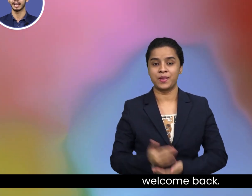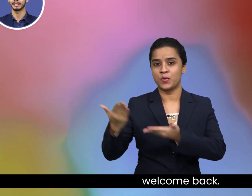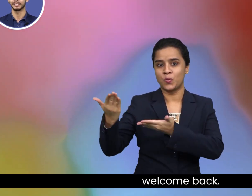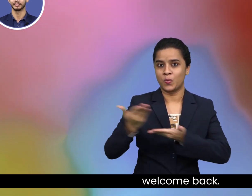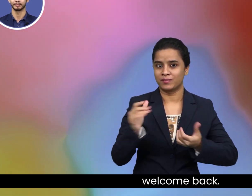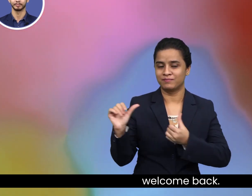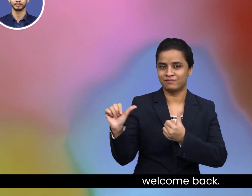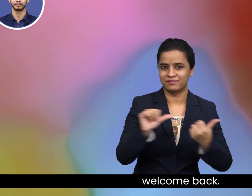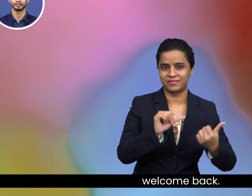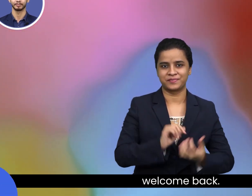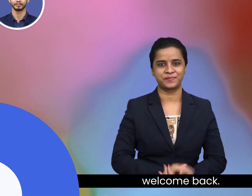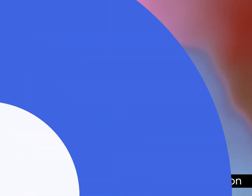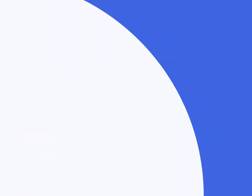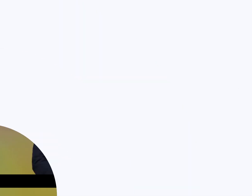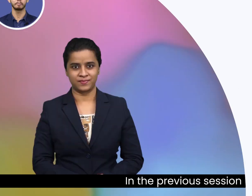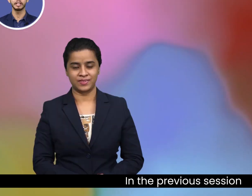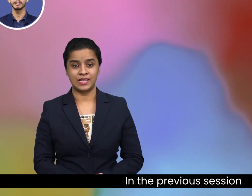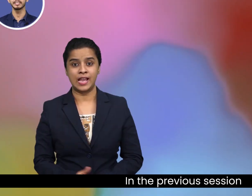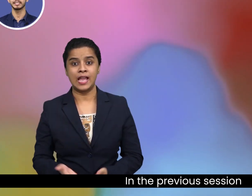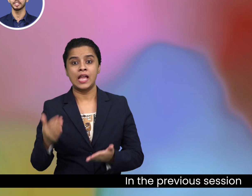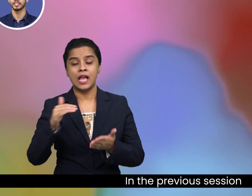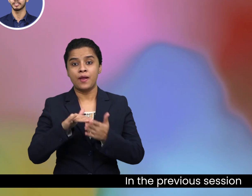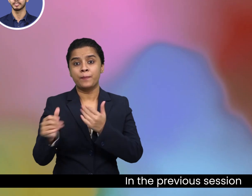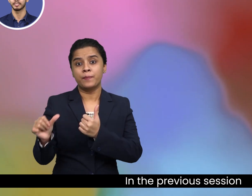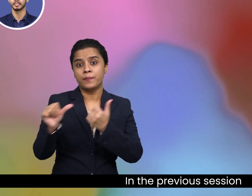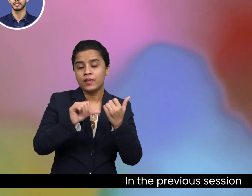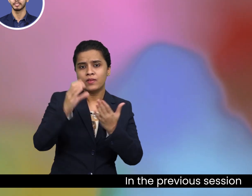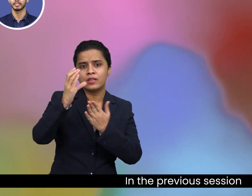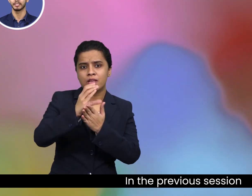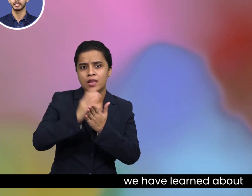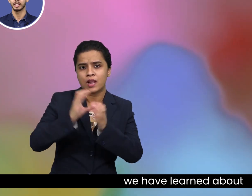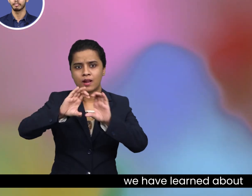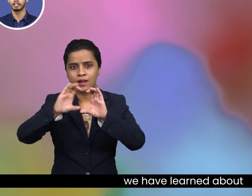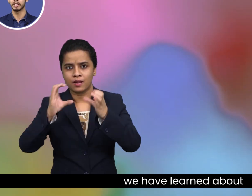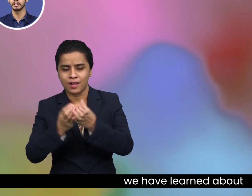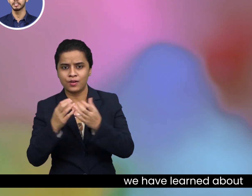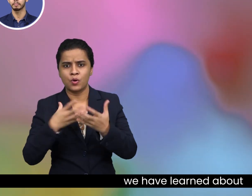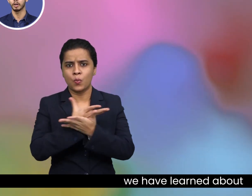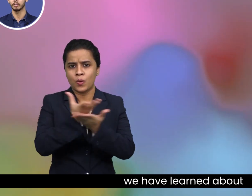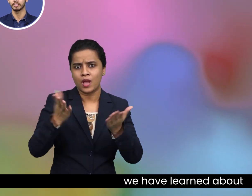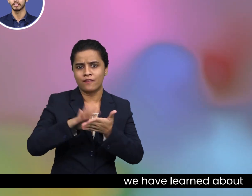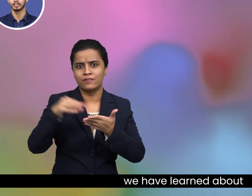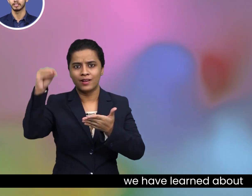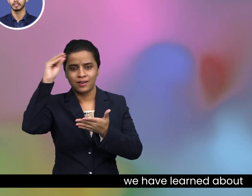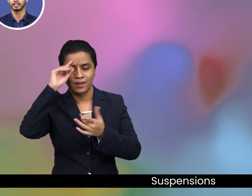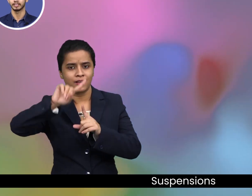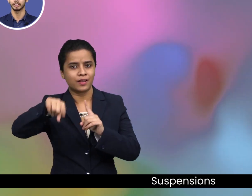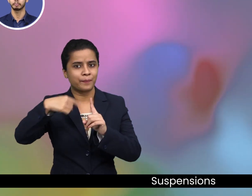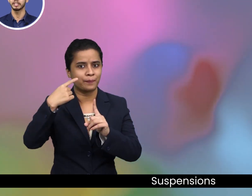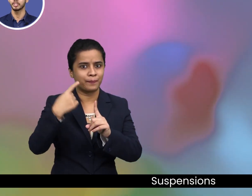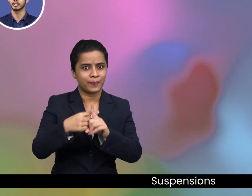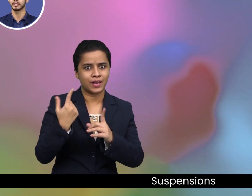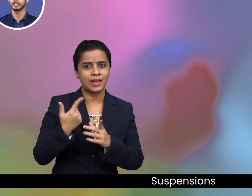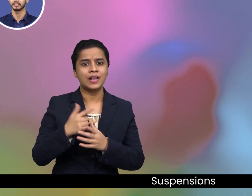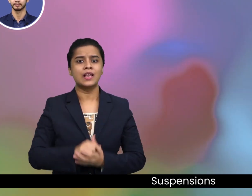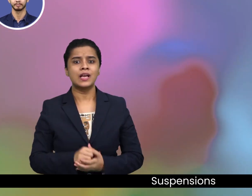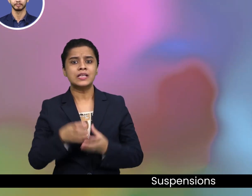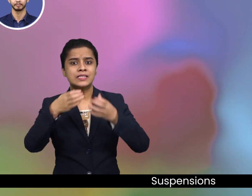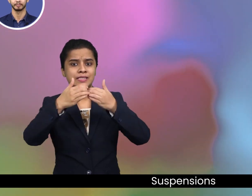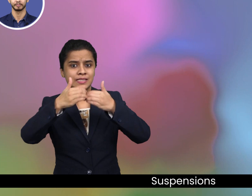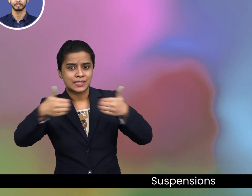Welcome back. In the previous session, we learnt about